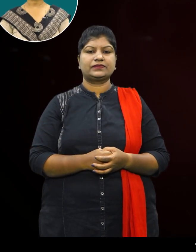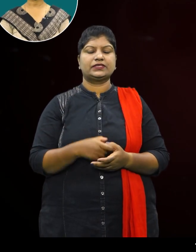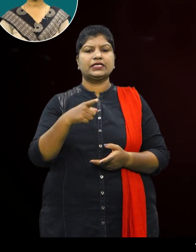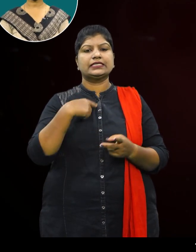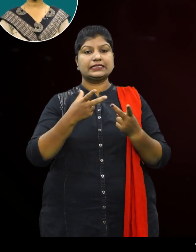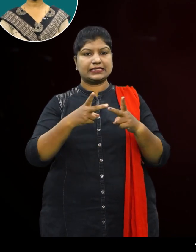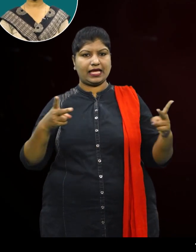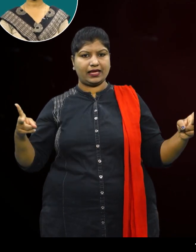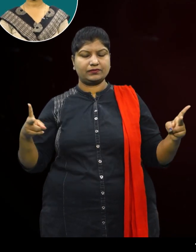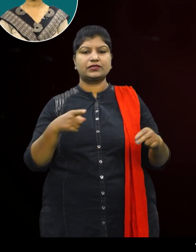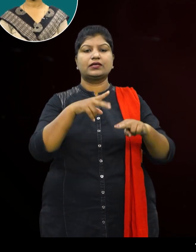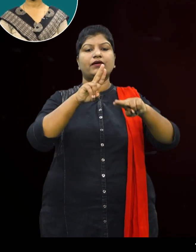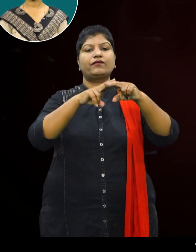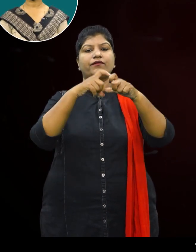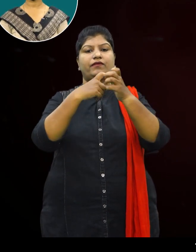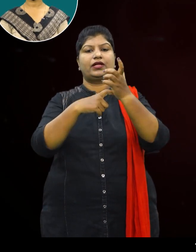Types of fertilization.